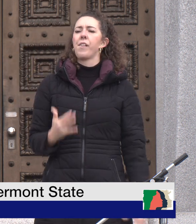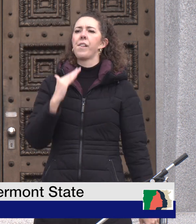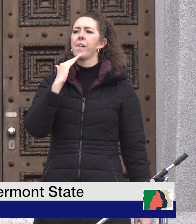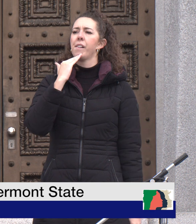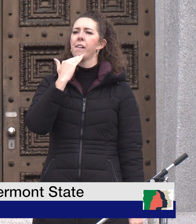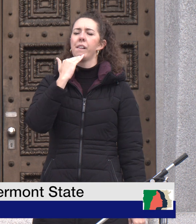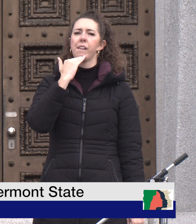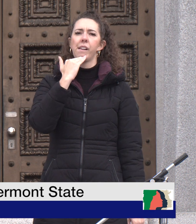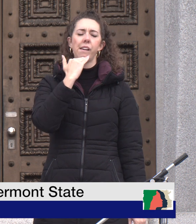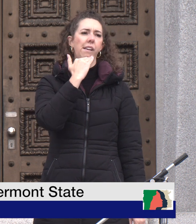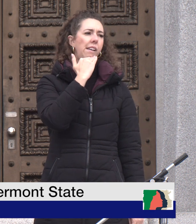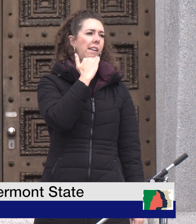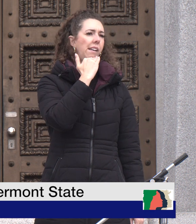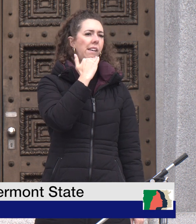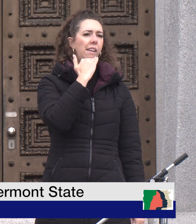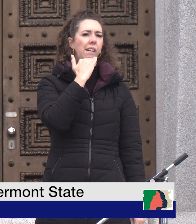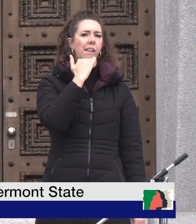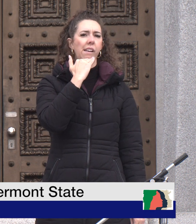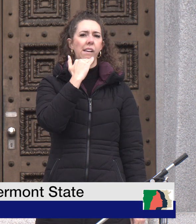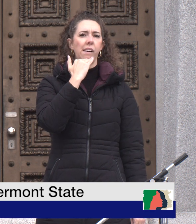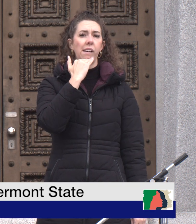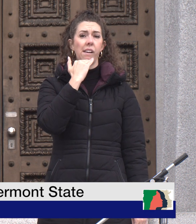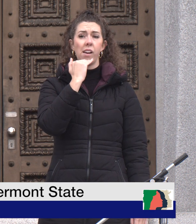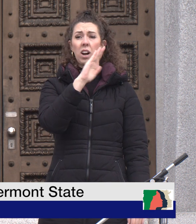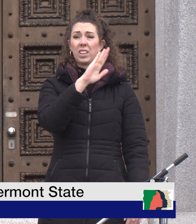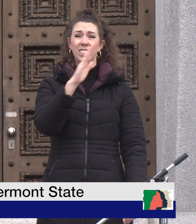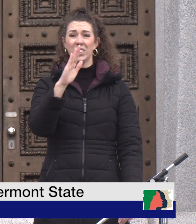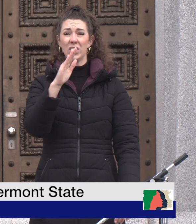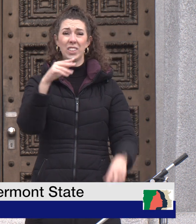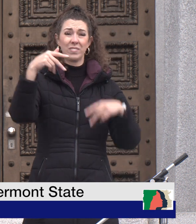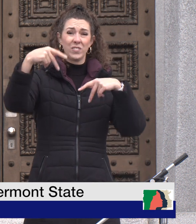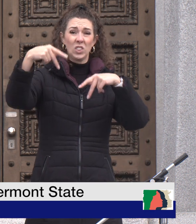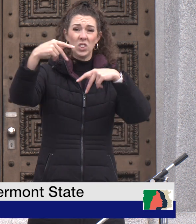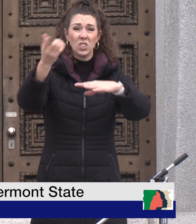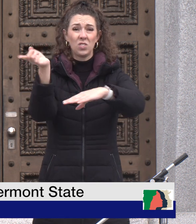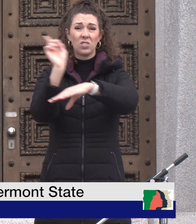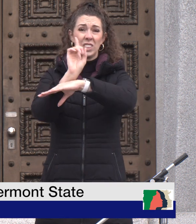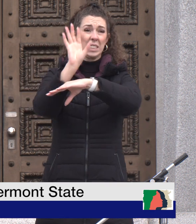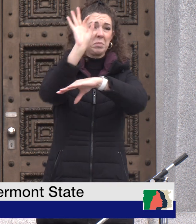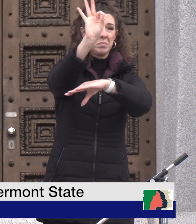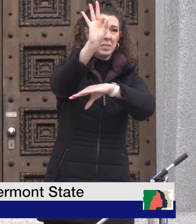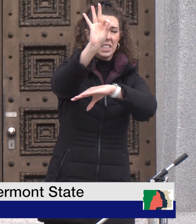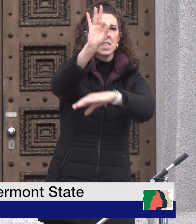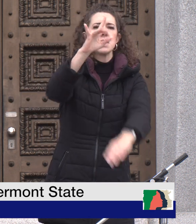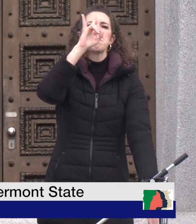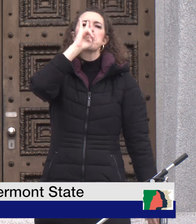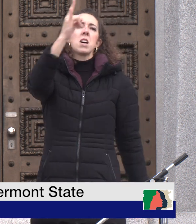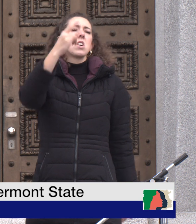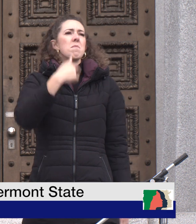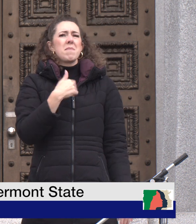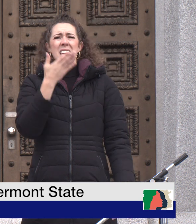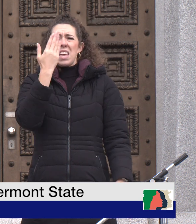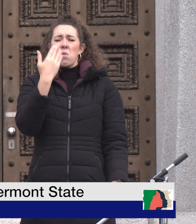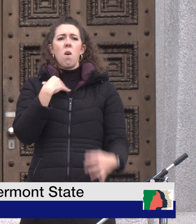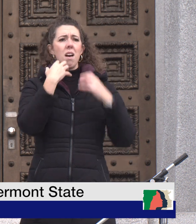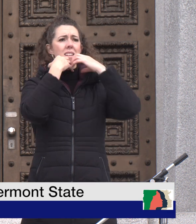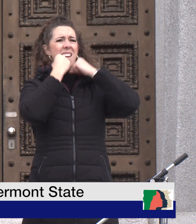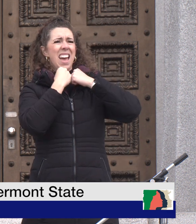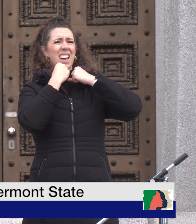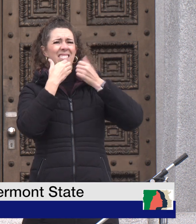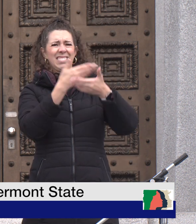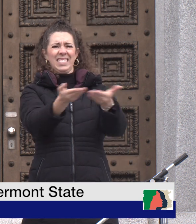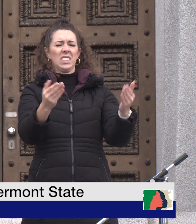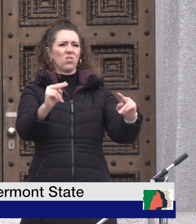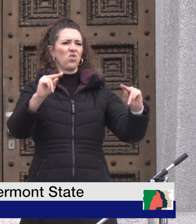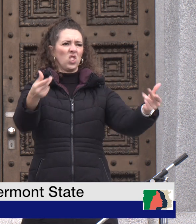serious. I'm bored as an elegy. I mean, why care at all, speaking as a pitfall in a world of pits? But